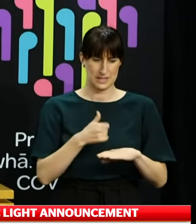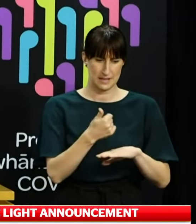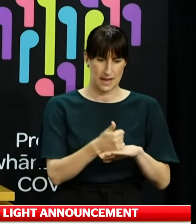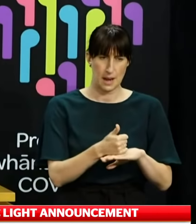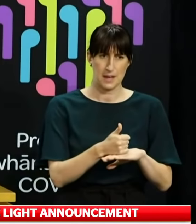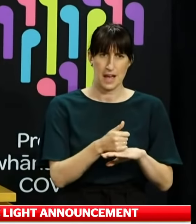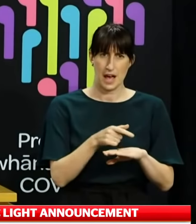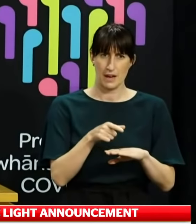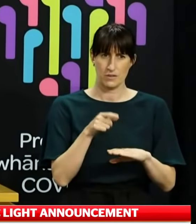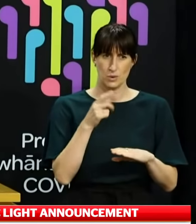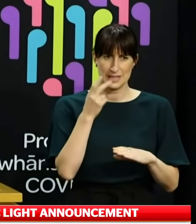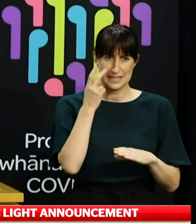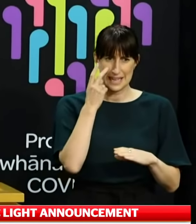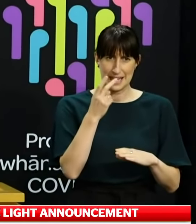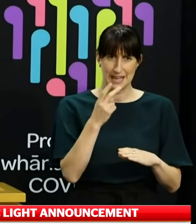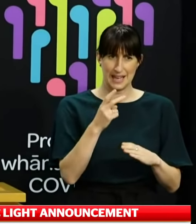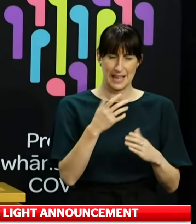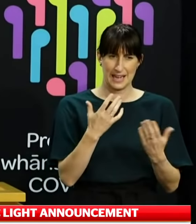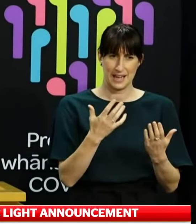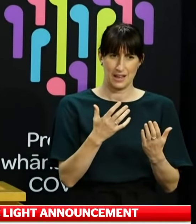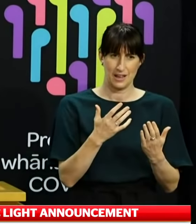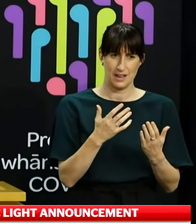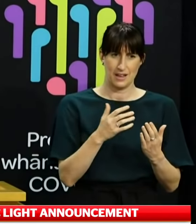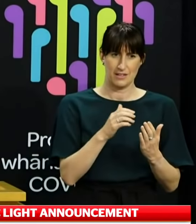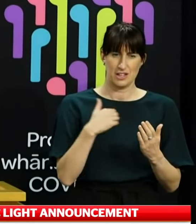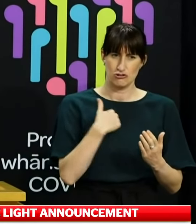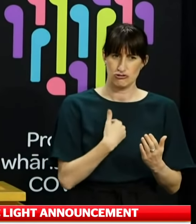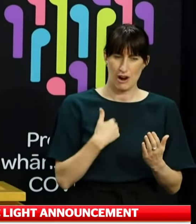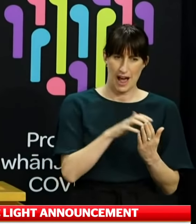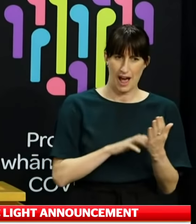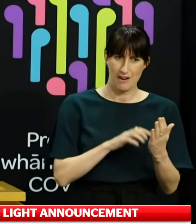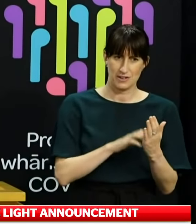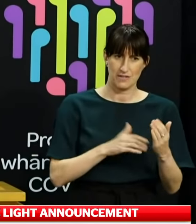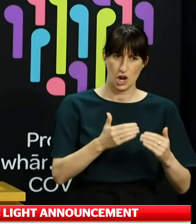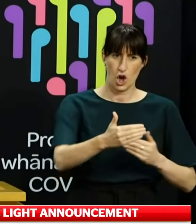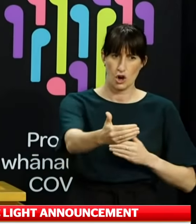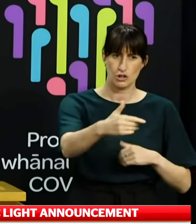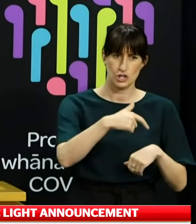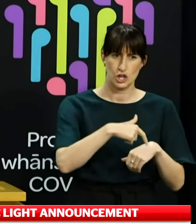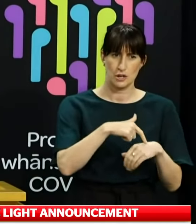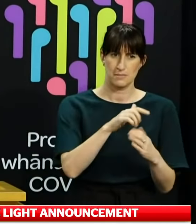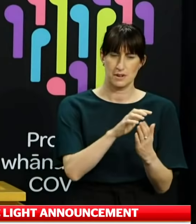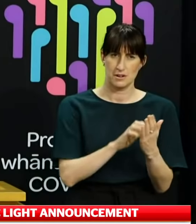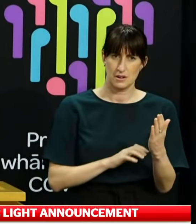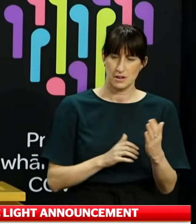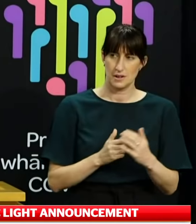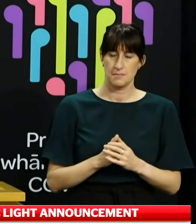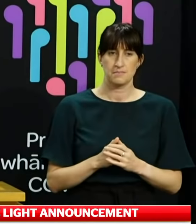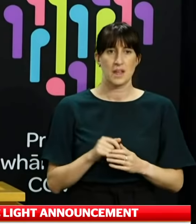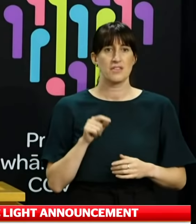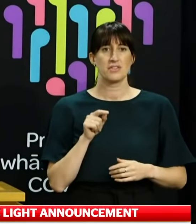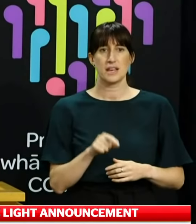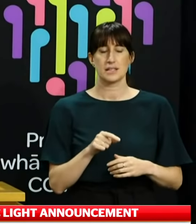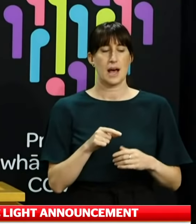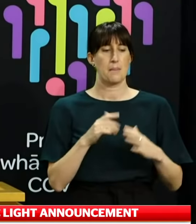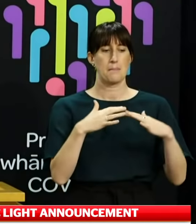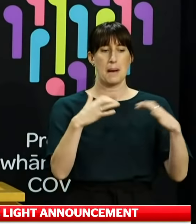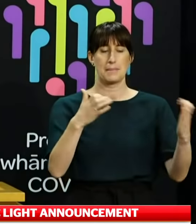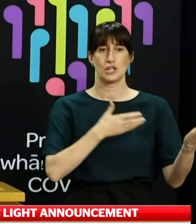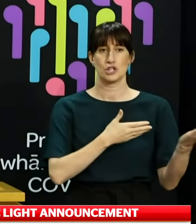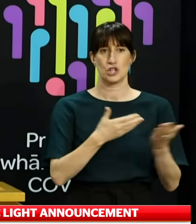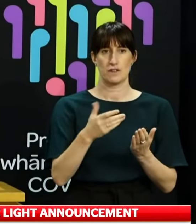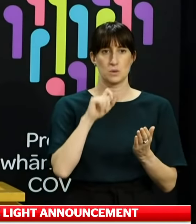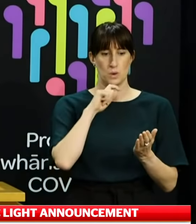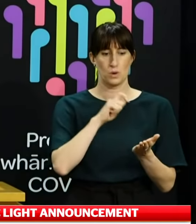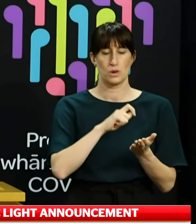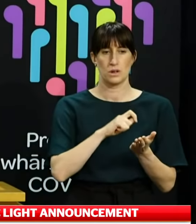wouldn't expect necessarily to see the drafts. These are not documents that ministers will sign off. These are documents that the public service will be preparing for